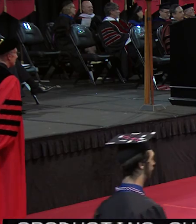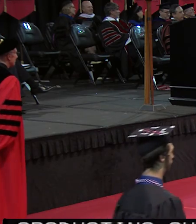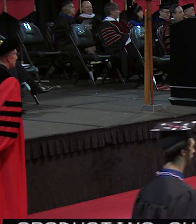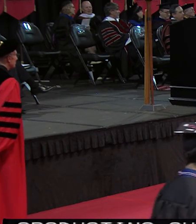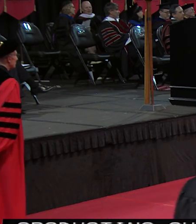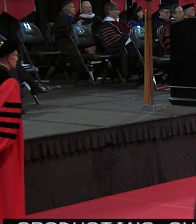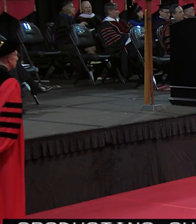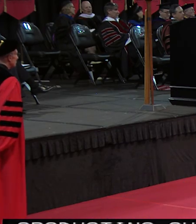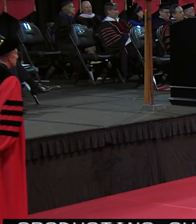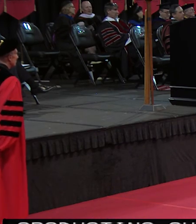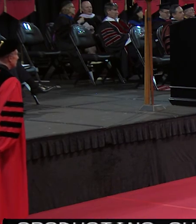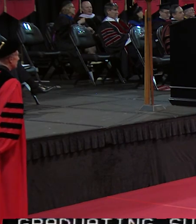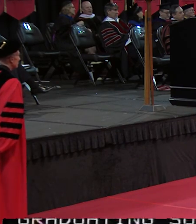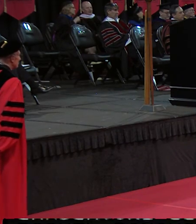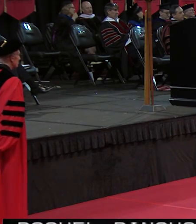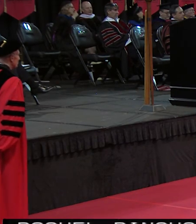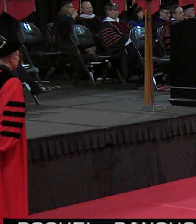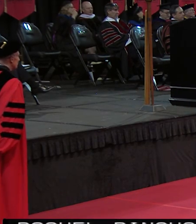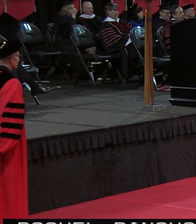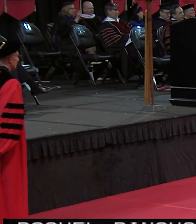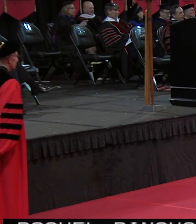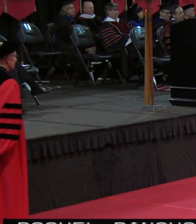Whitney Charnel Boykin.